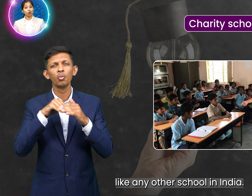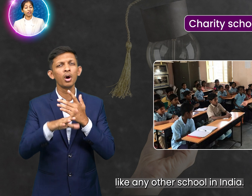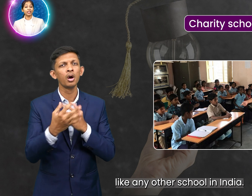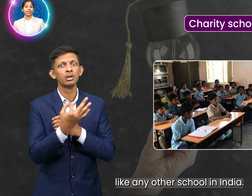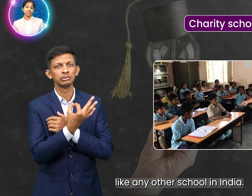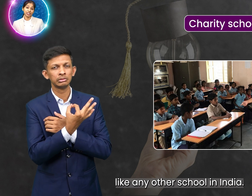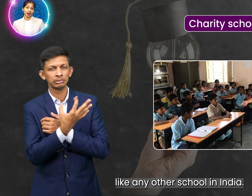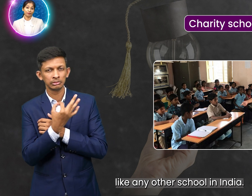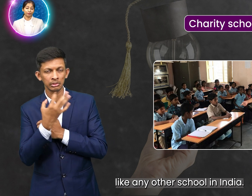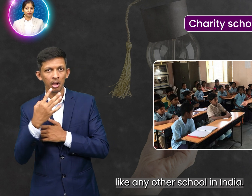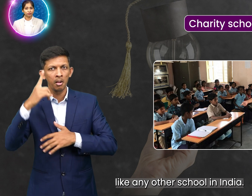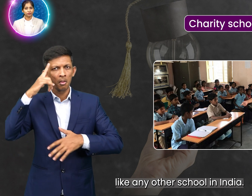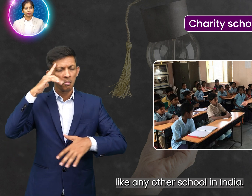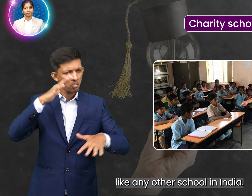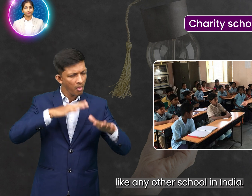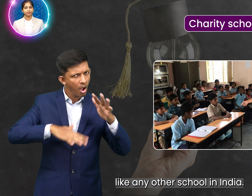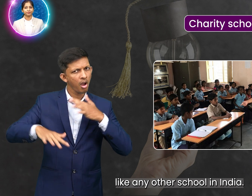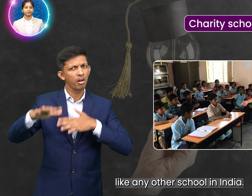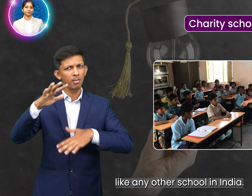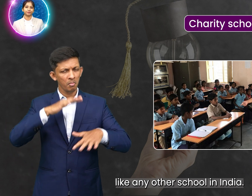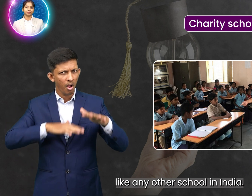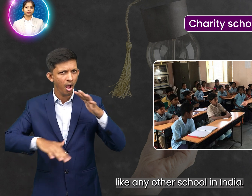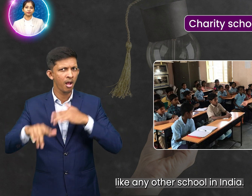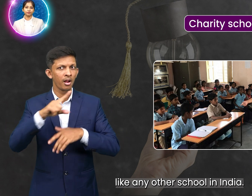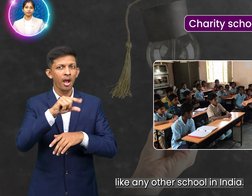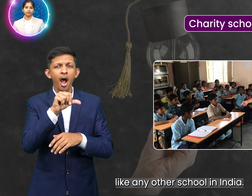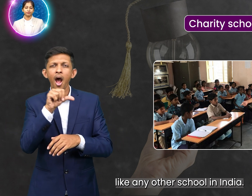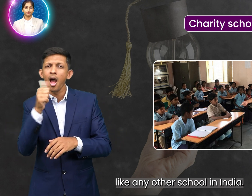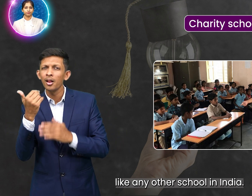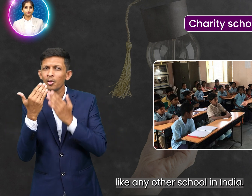other school in India.